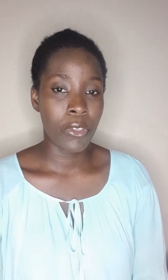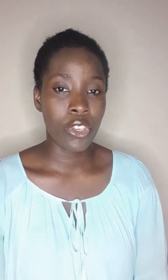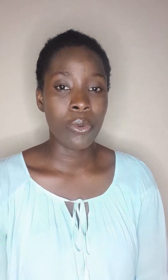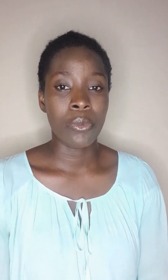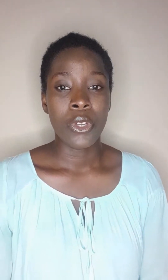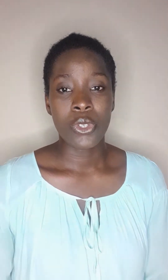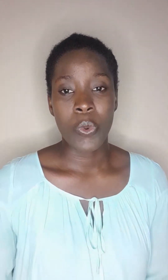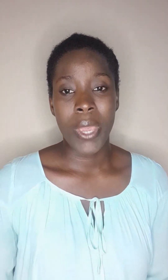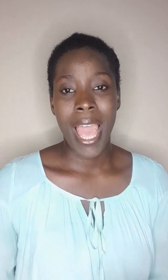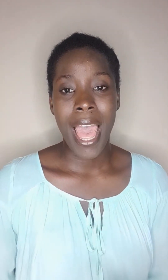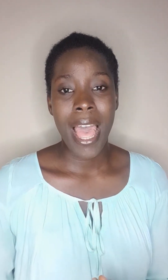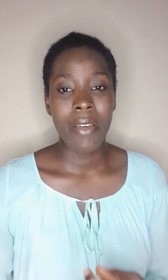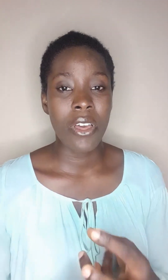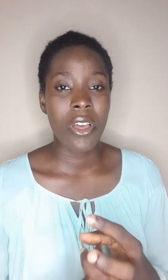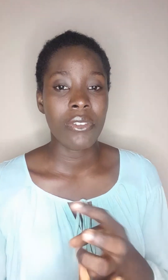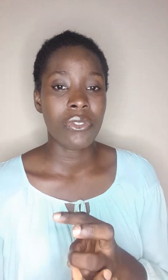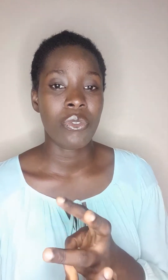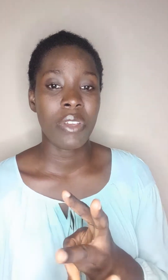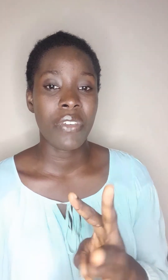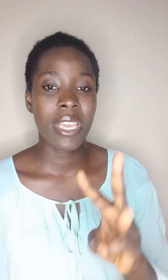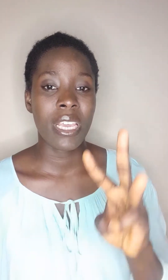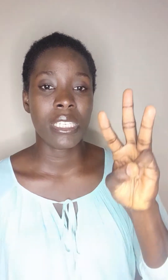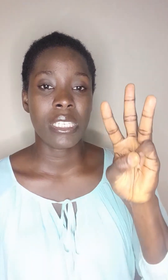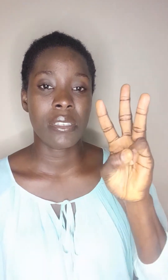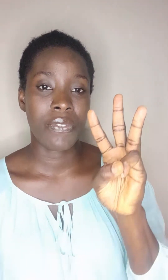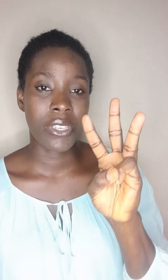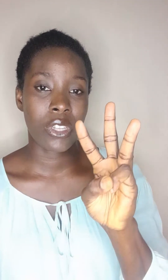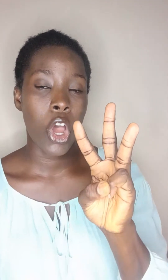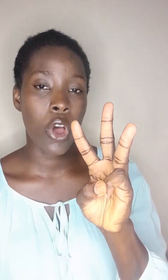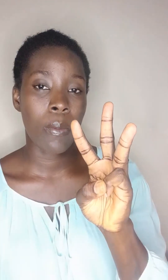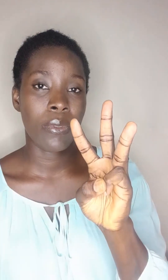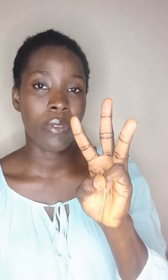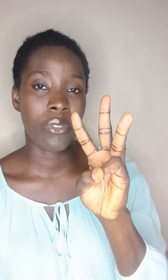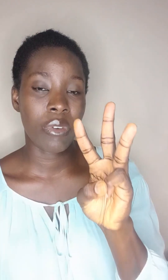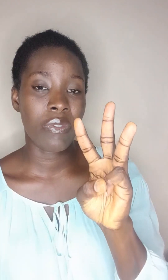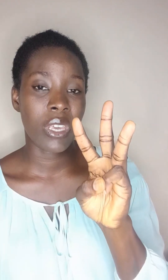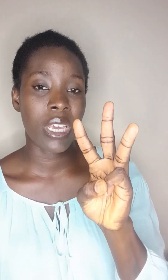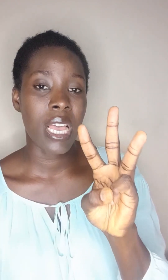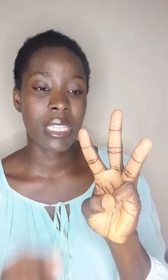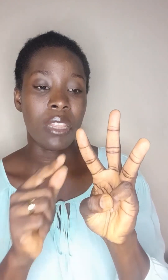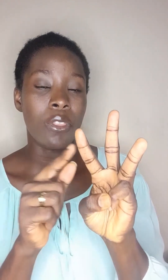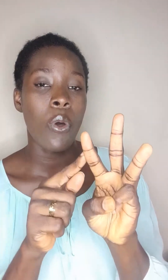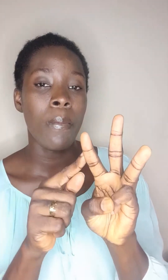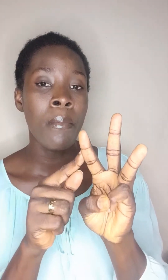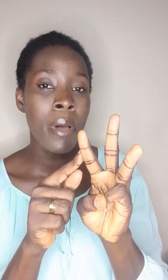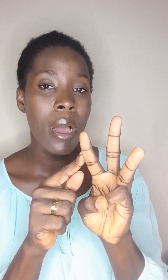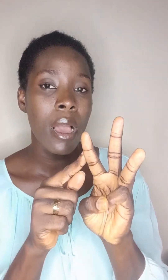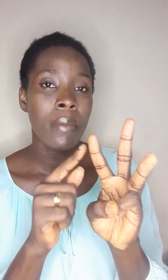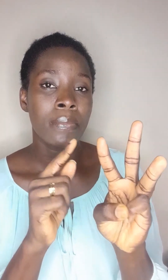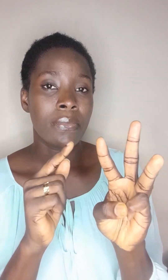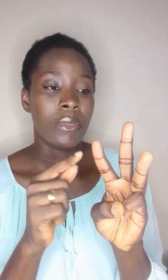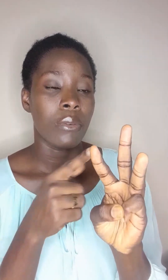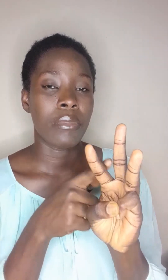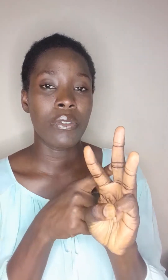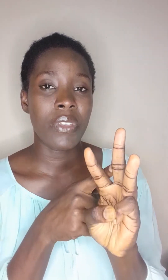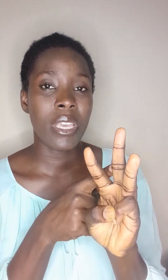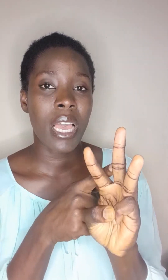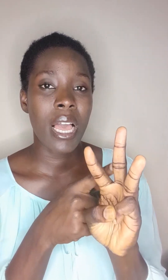W. So we have those three fingers facing up, the three fingers, the thumb, the middle finger,